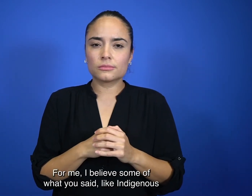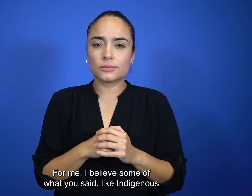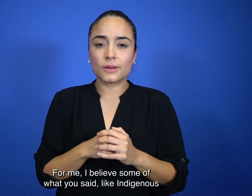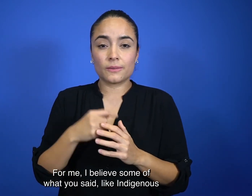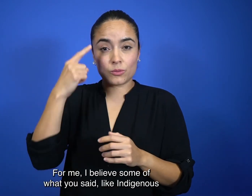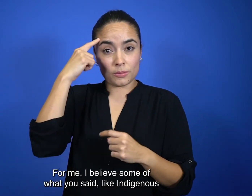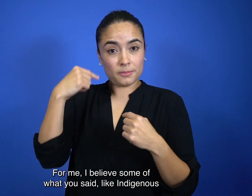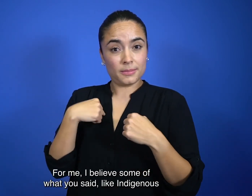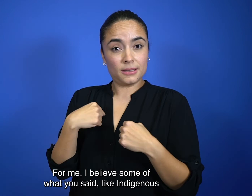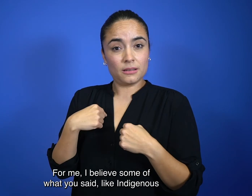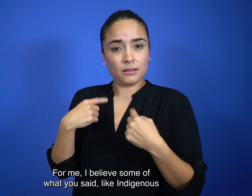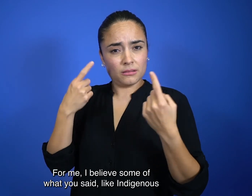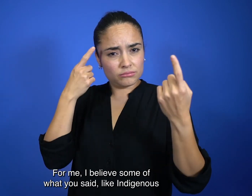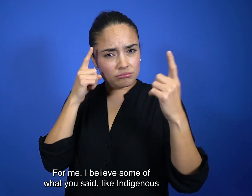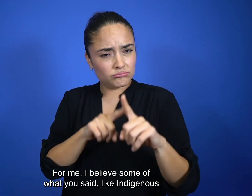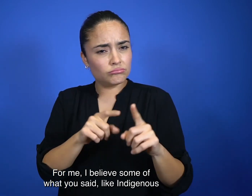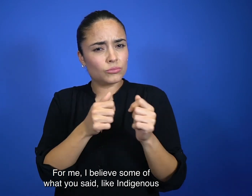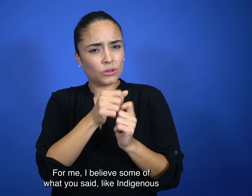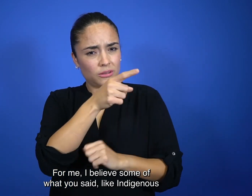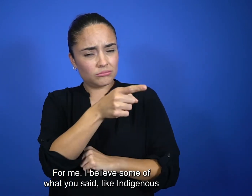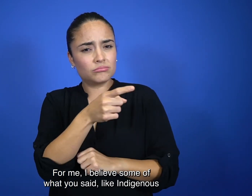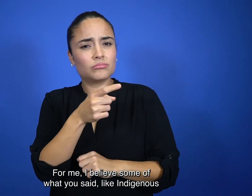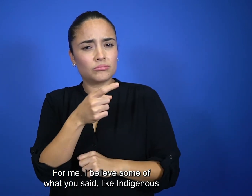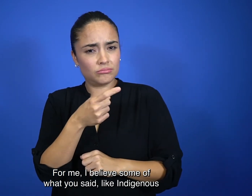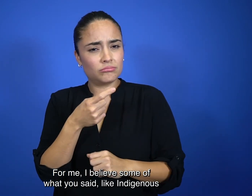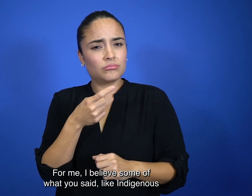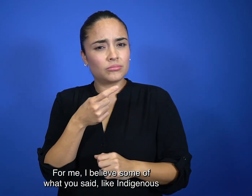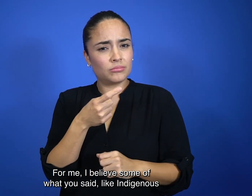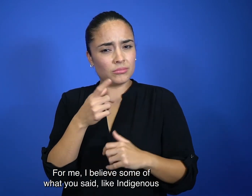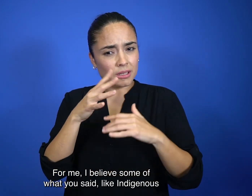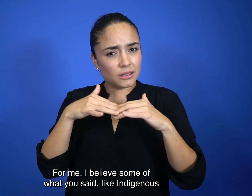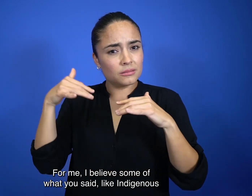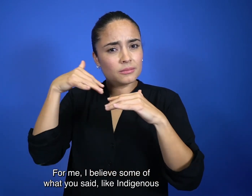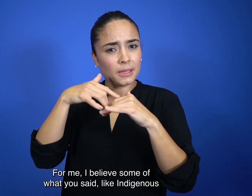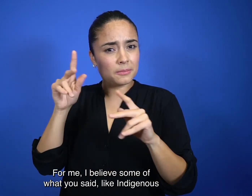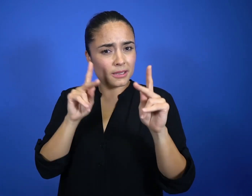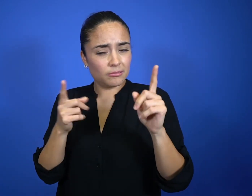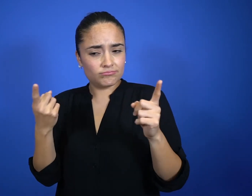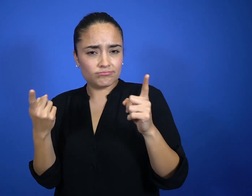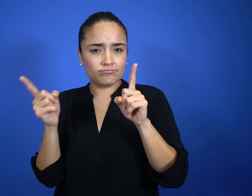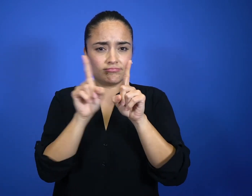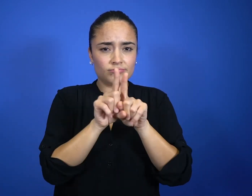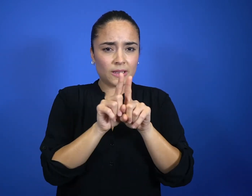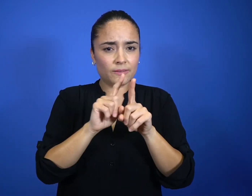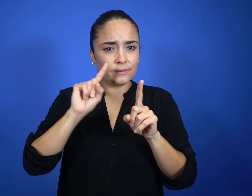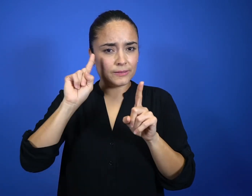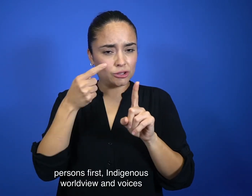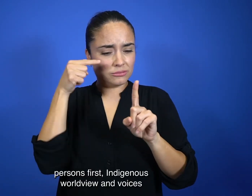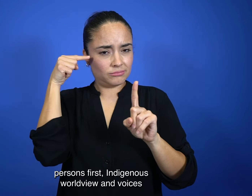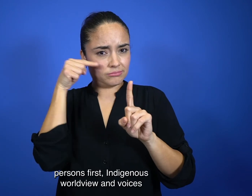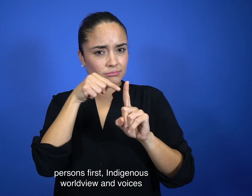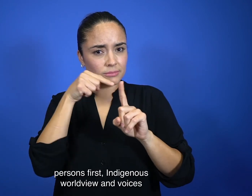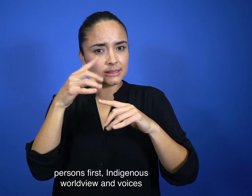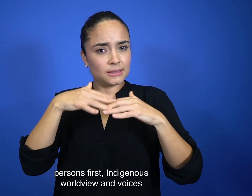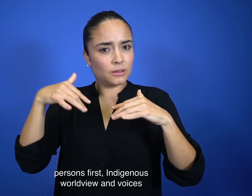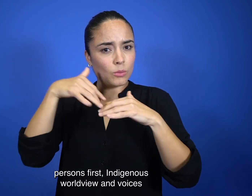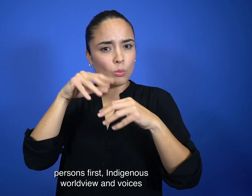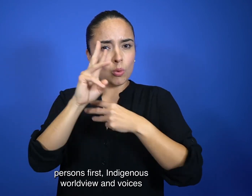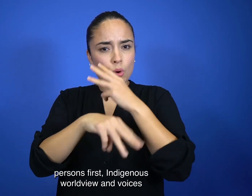me, I believe some of what you said, like Indigenous persons first,